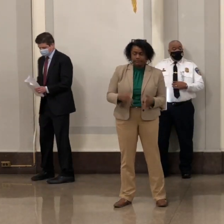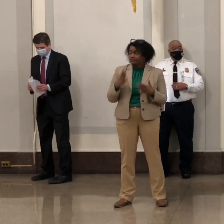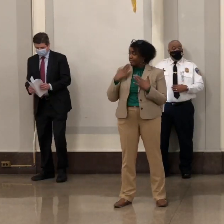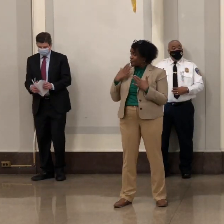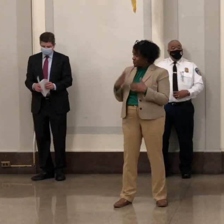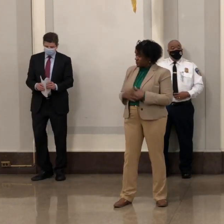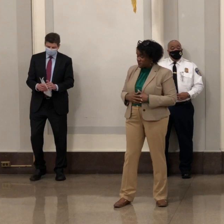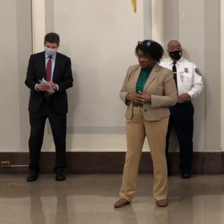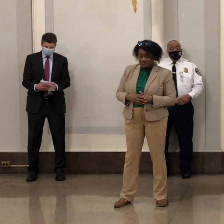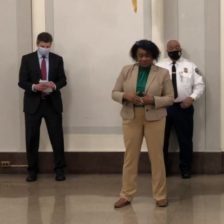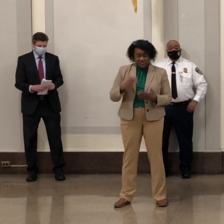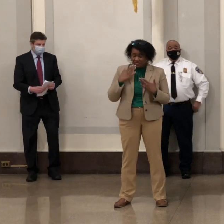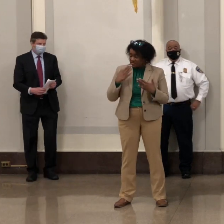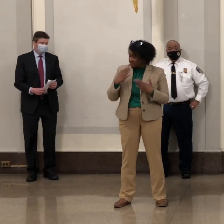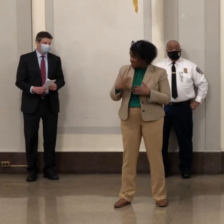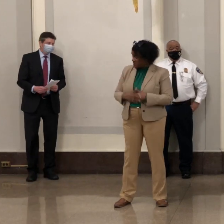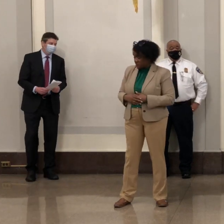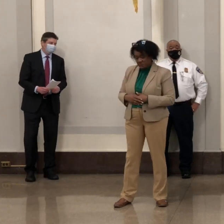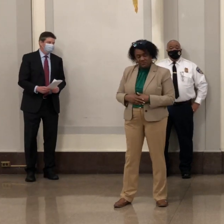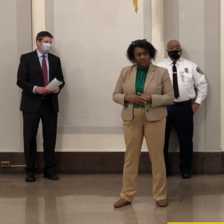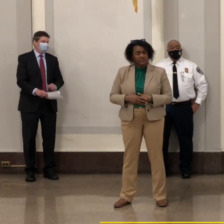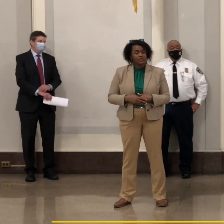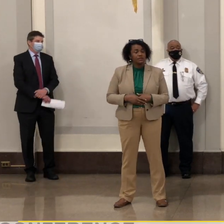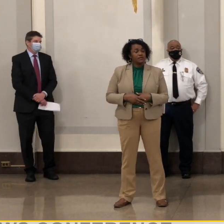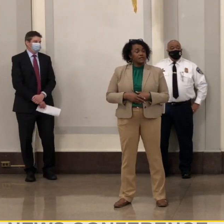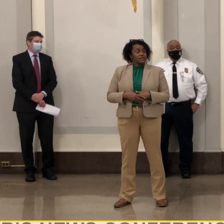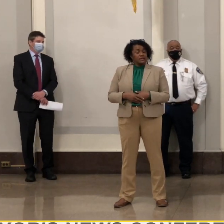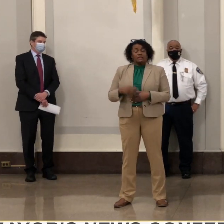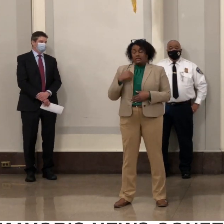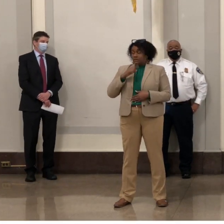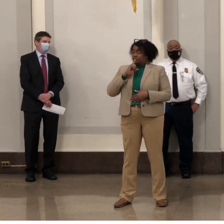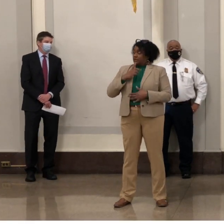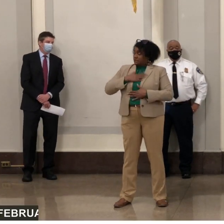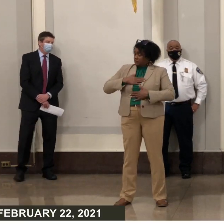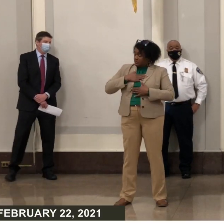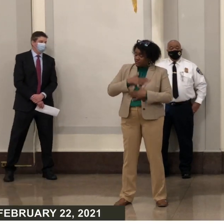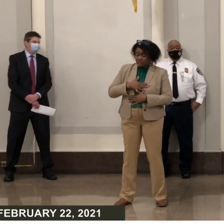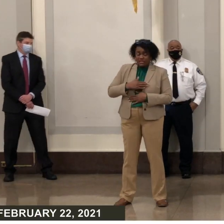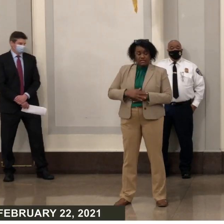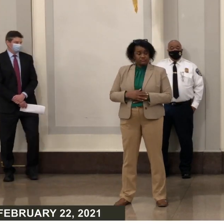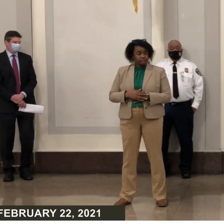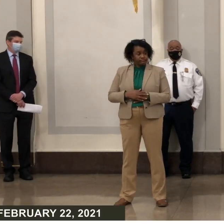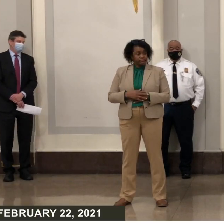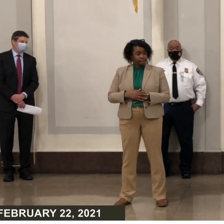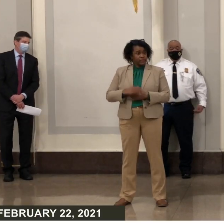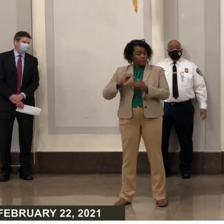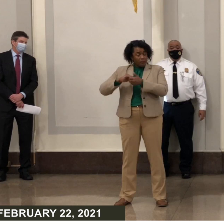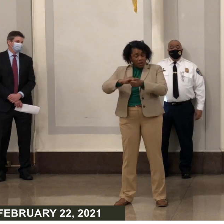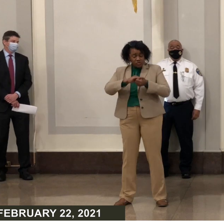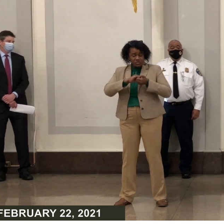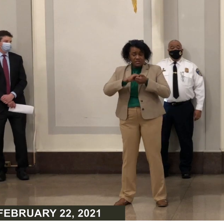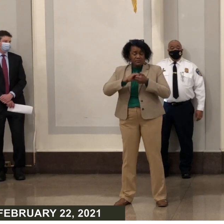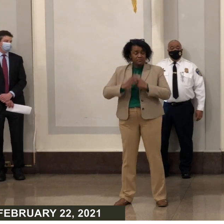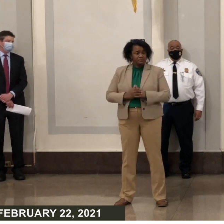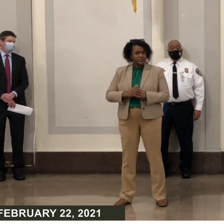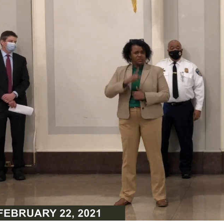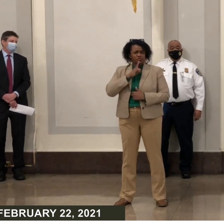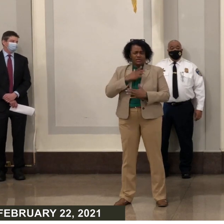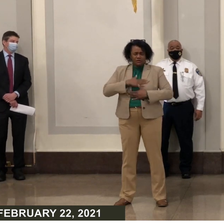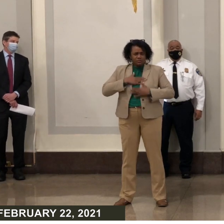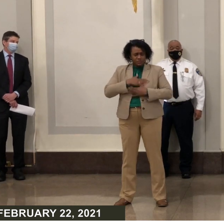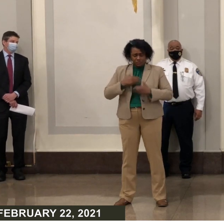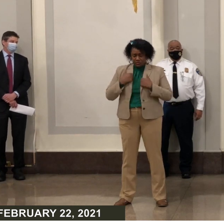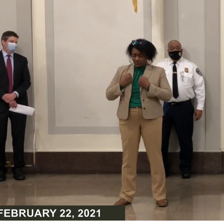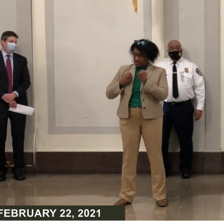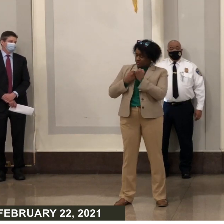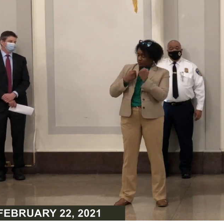Thank you, and thank you, Mr. Laverne Etz. Mayor, I deeply thank you. We appreciate the partnership and are grateful to have your